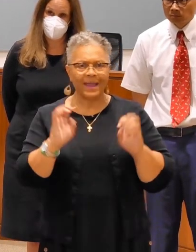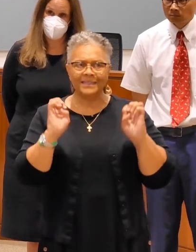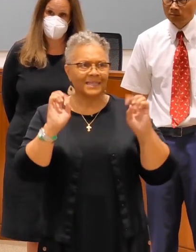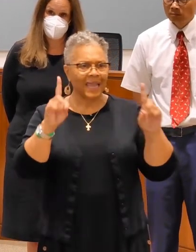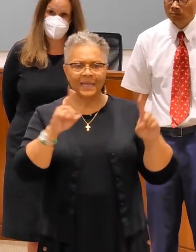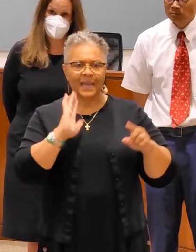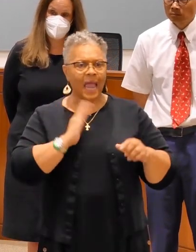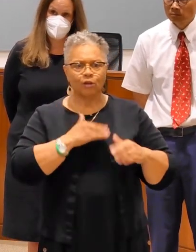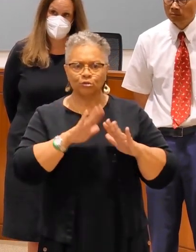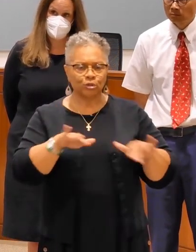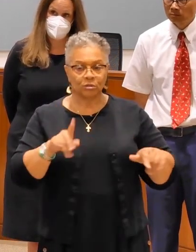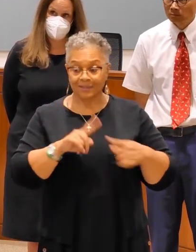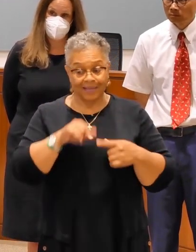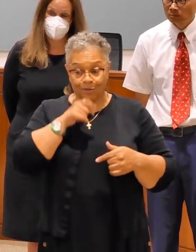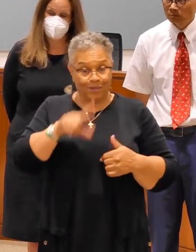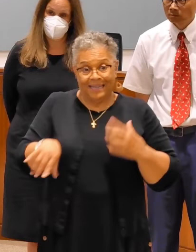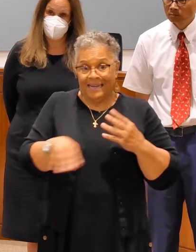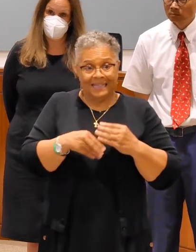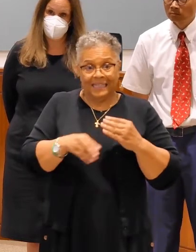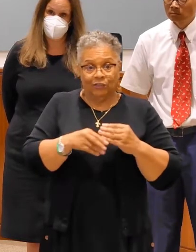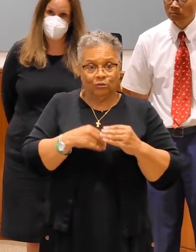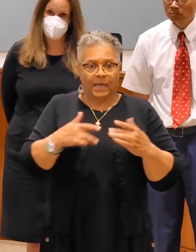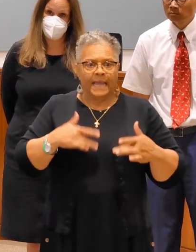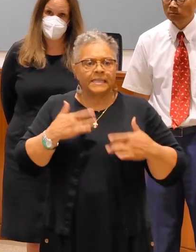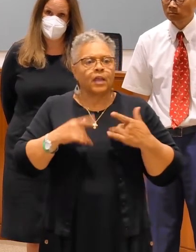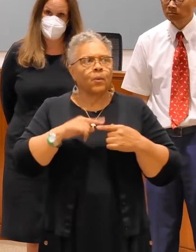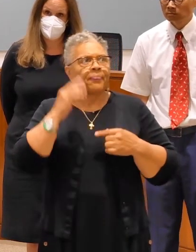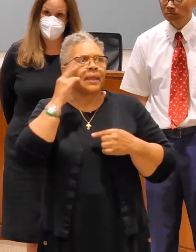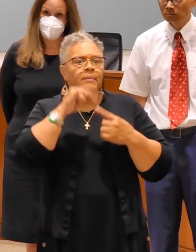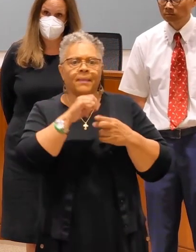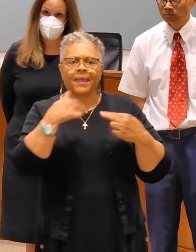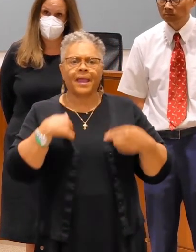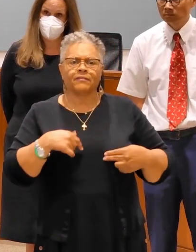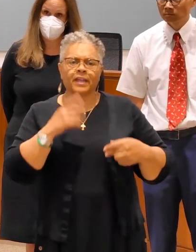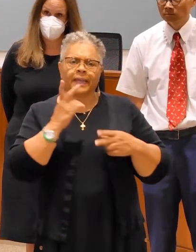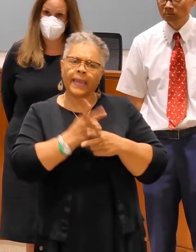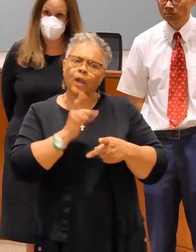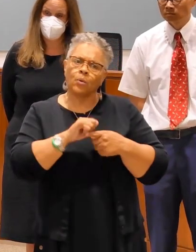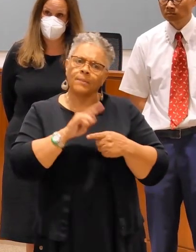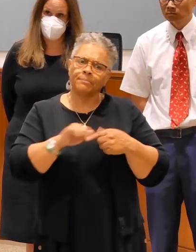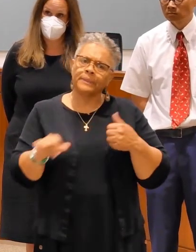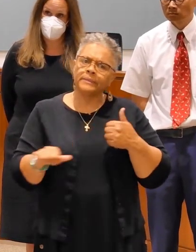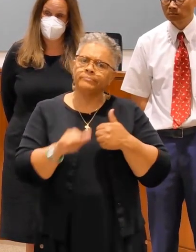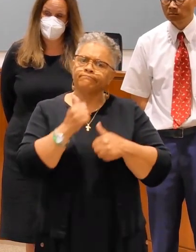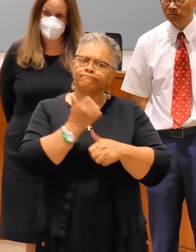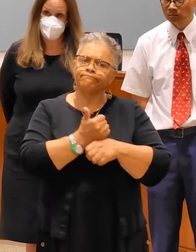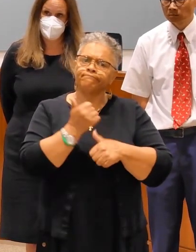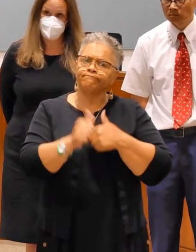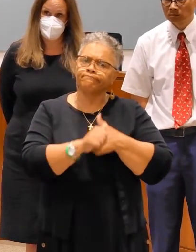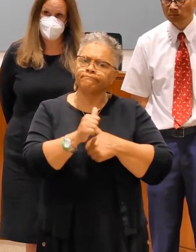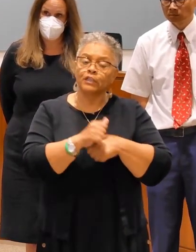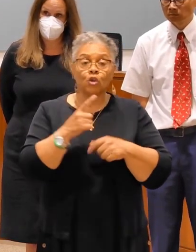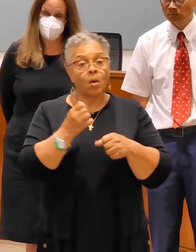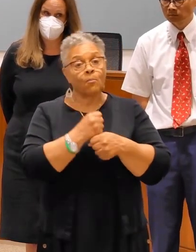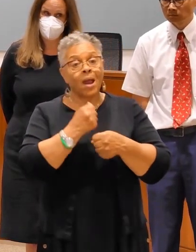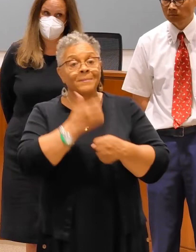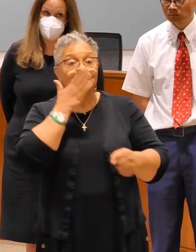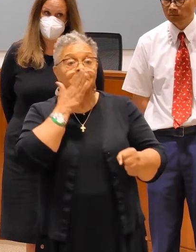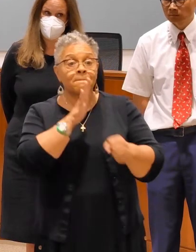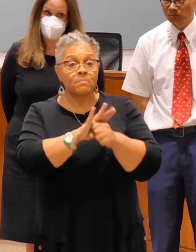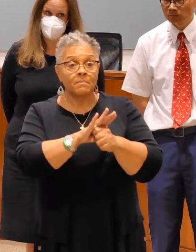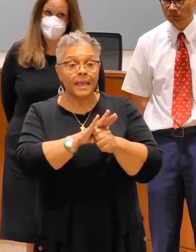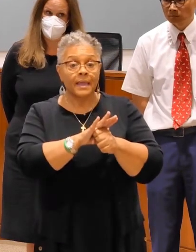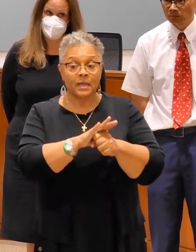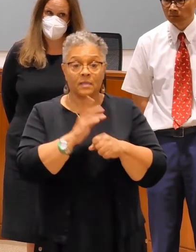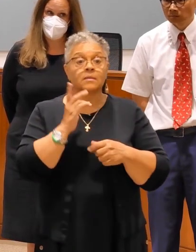additional anxiety of thinking that their health care will be jeopardized. So a promise made is a promise kept, and